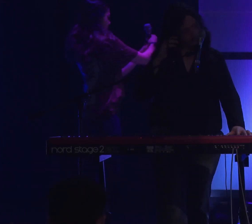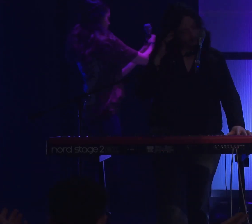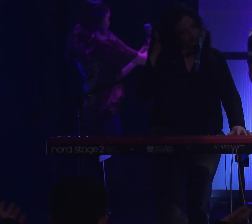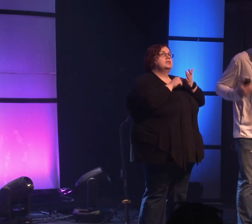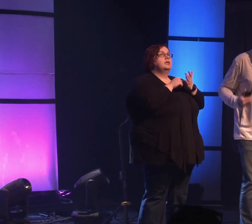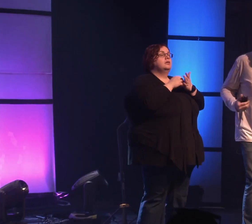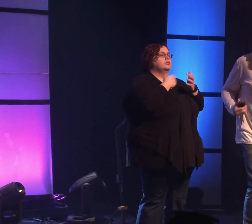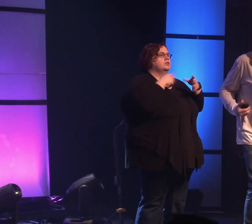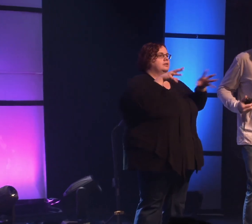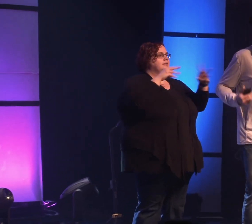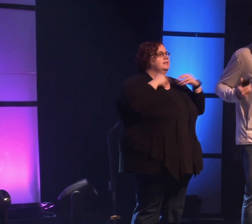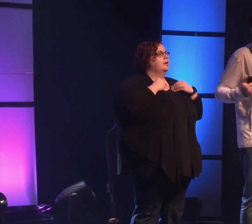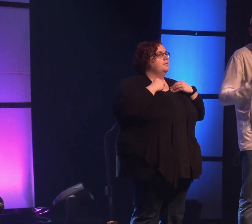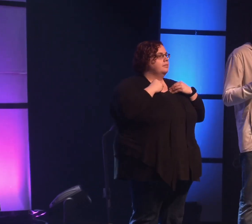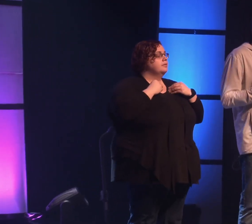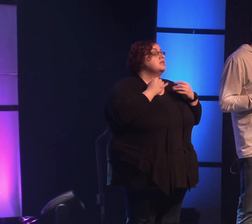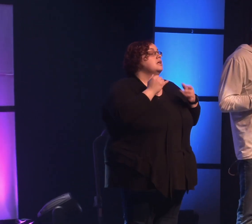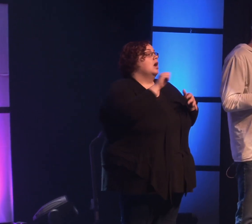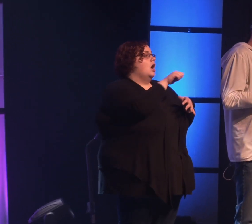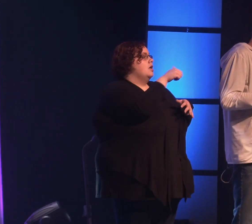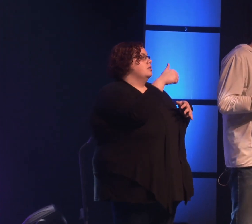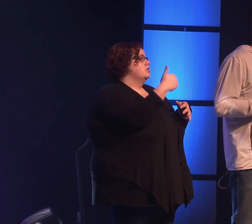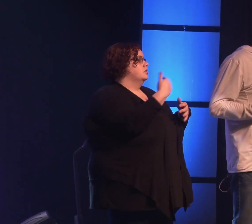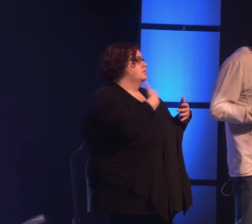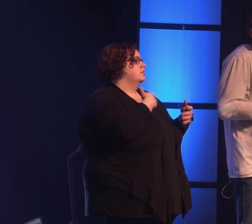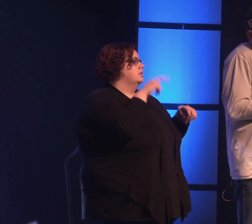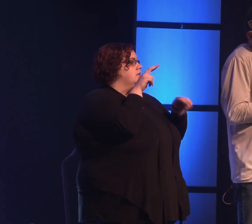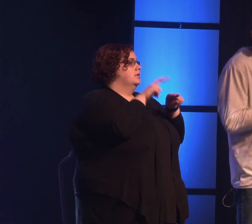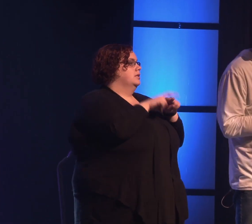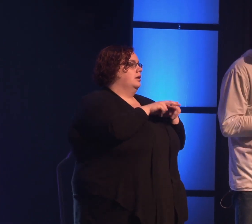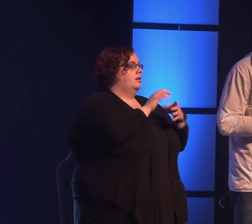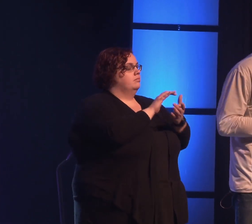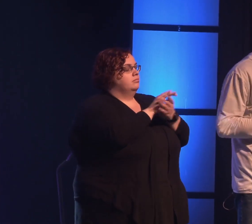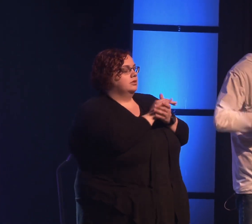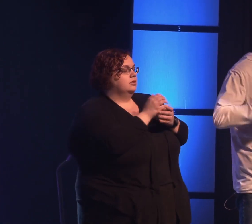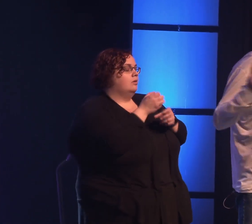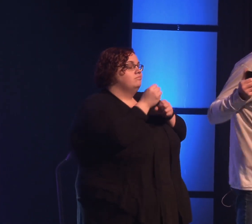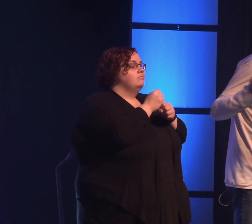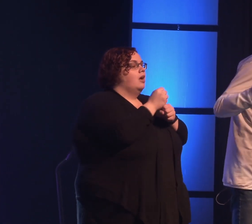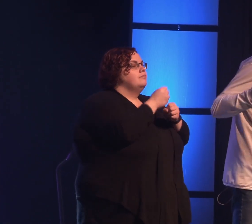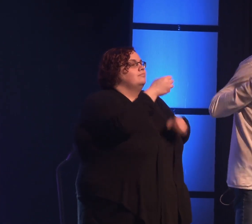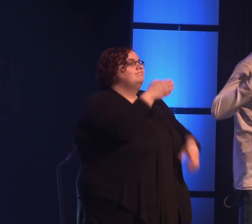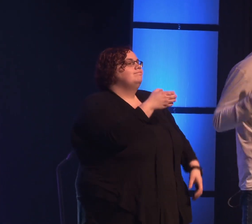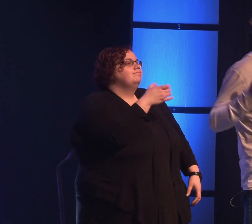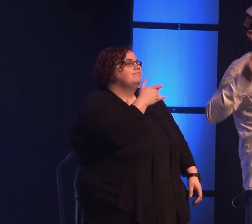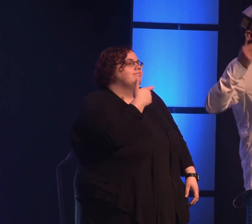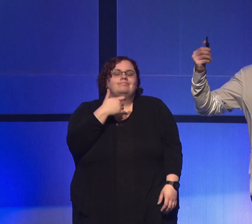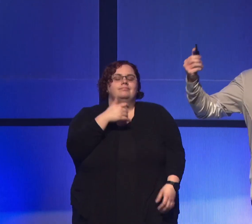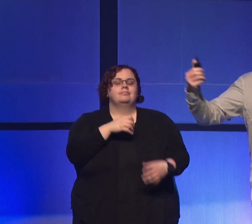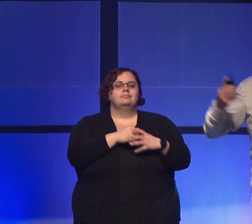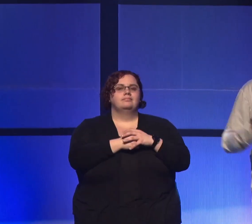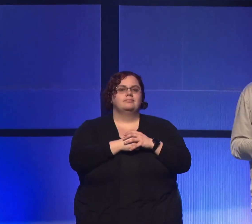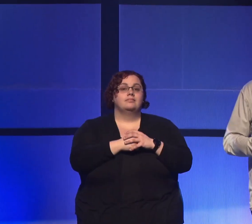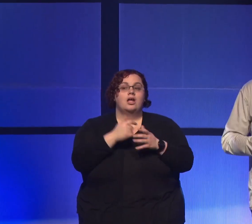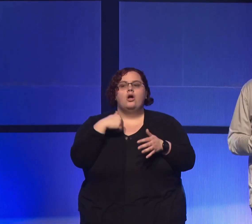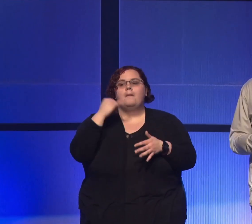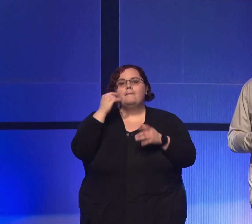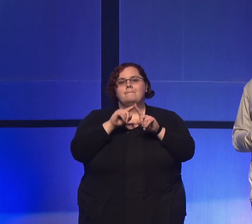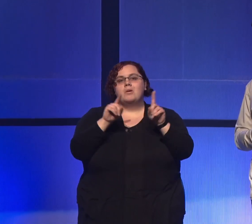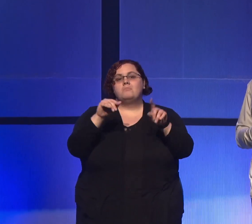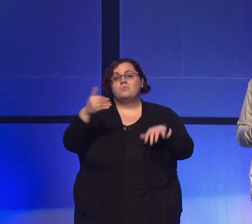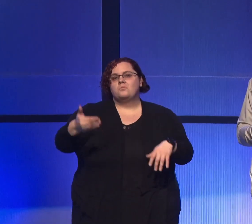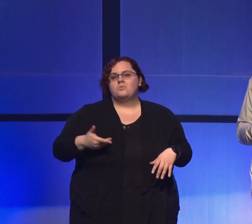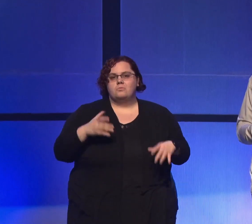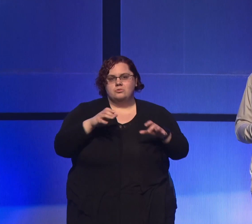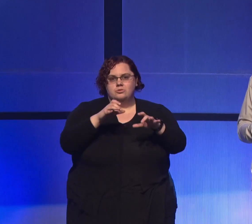this into their personhood. Others would be like me. If I were sitting out there, I would just hold my coffee and I would not raise my arms up. But you're welcome to do that. Also,